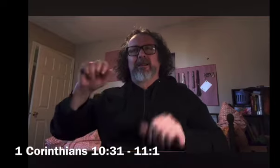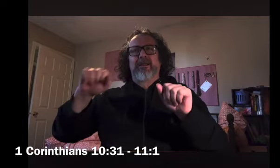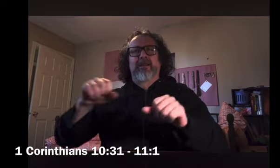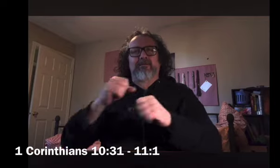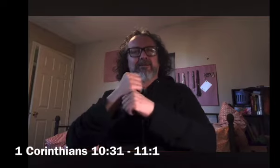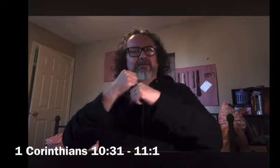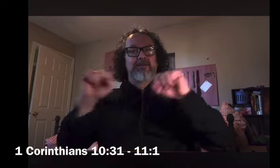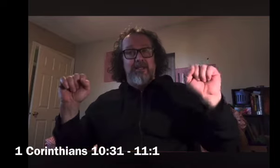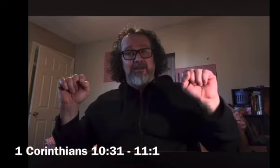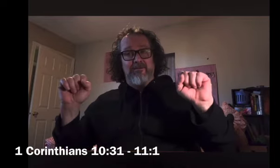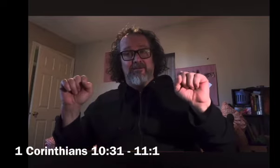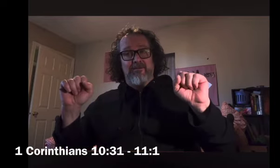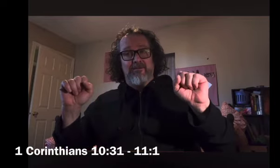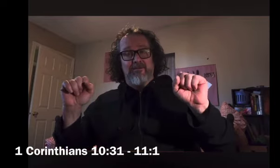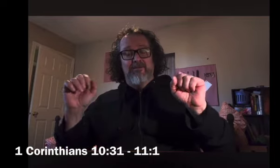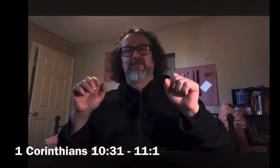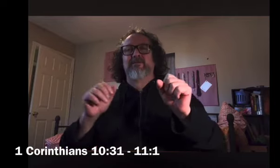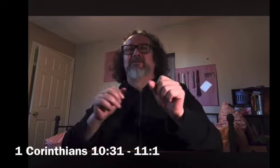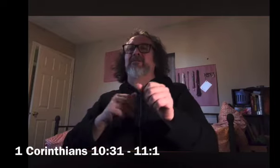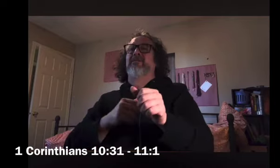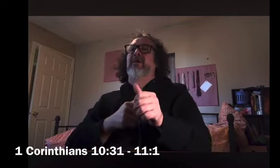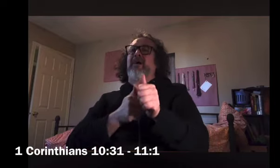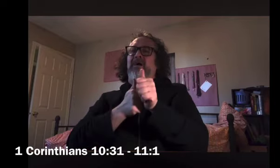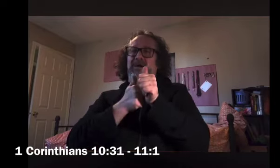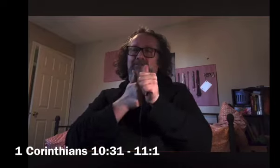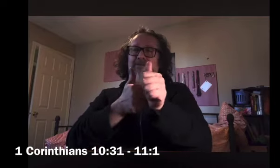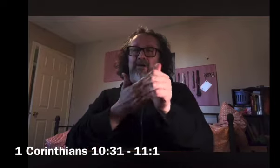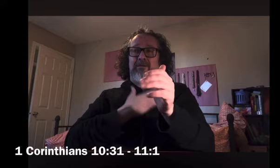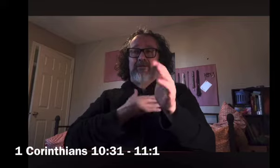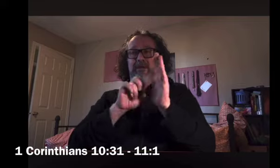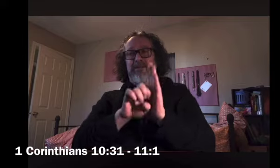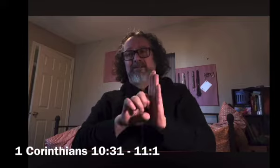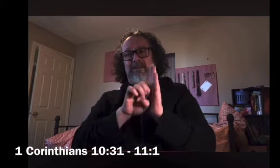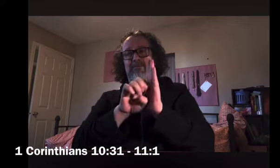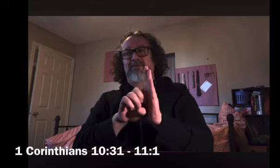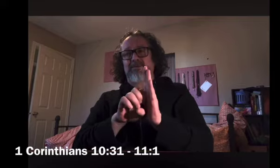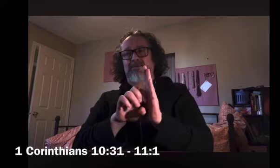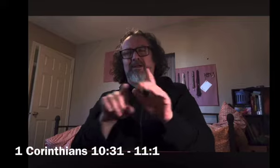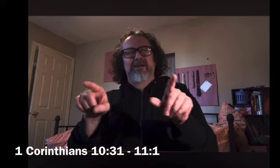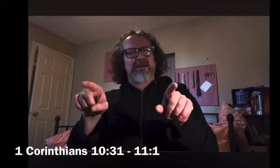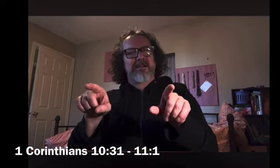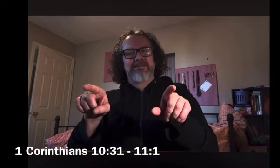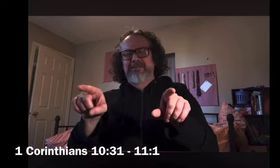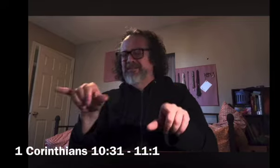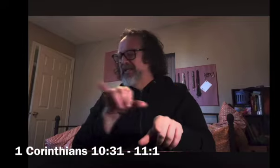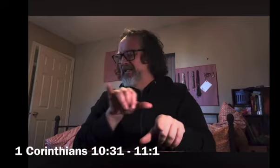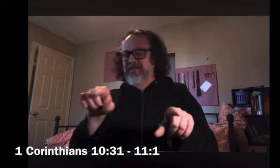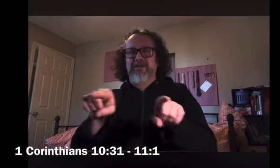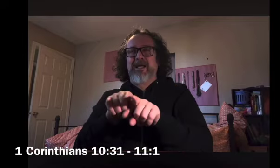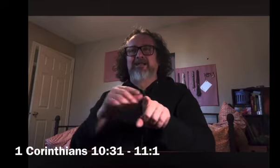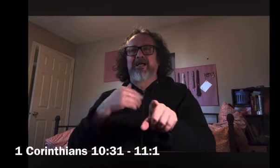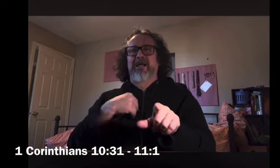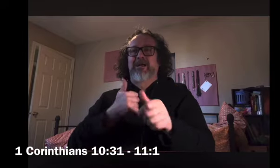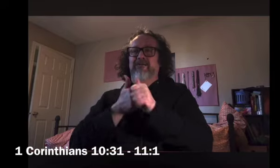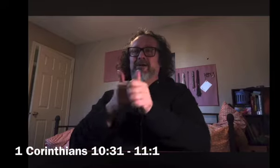saved. Be imitators of me, as I am of